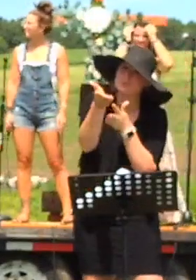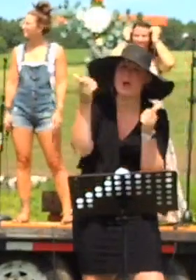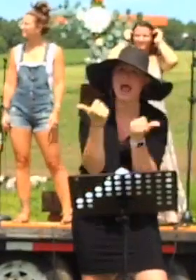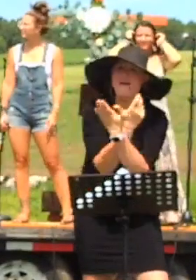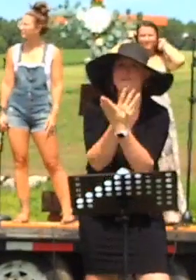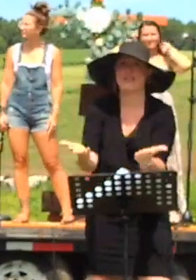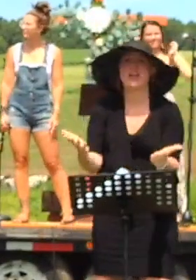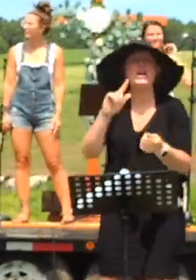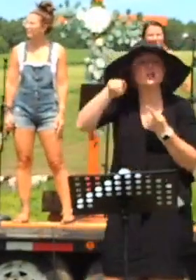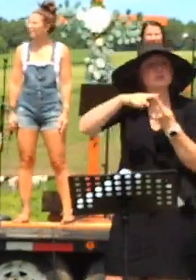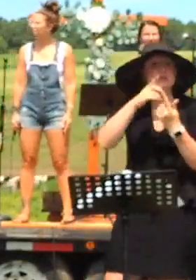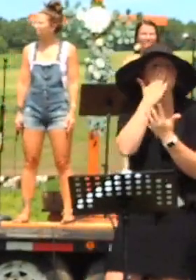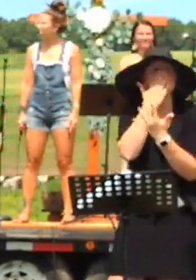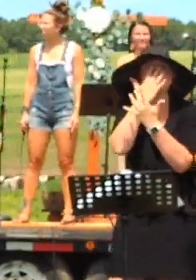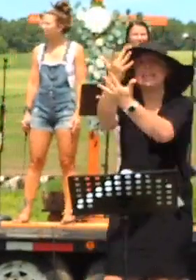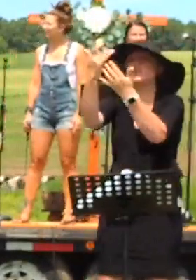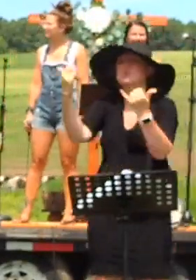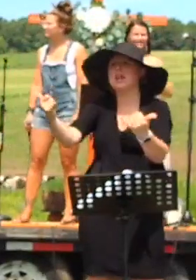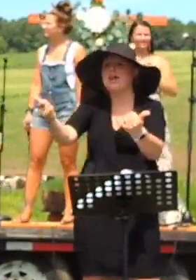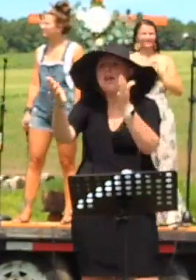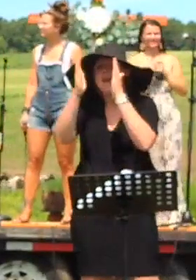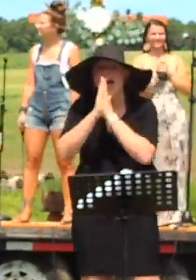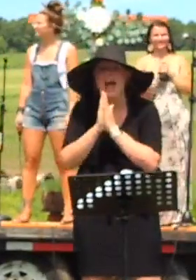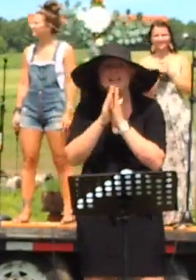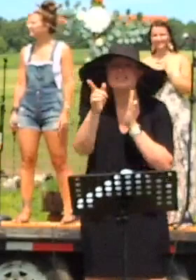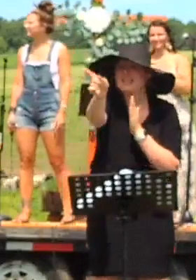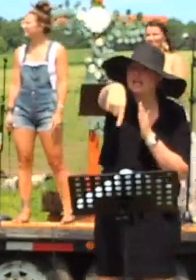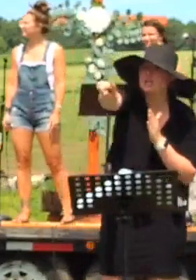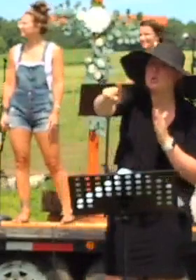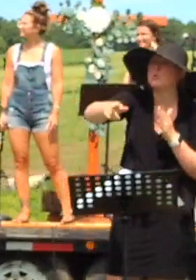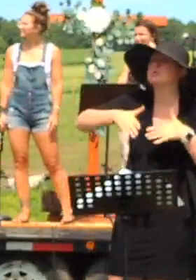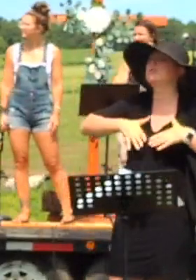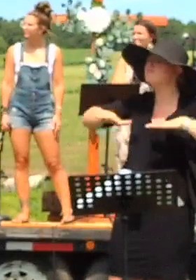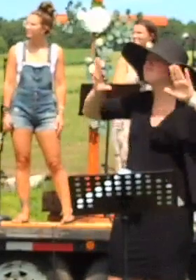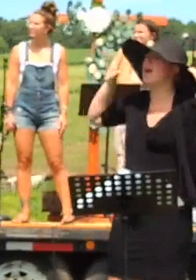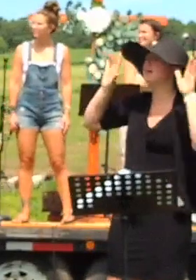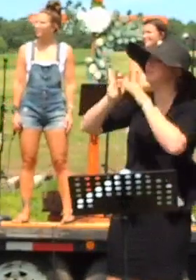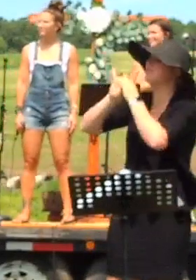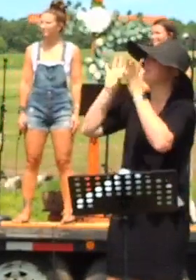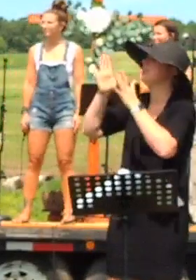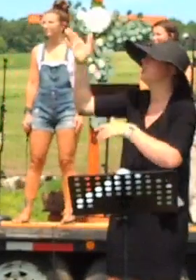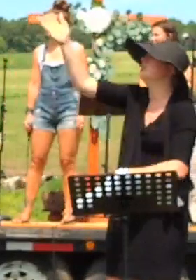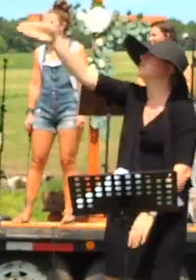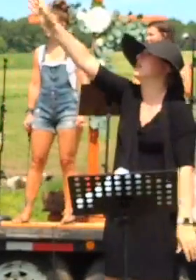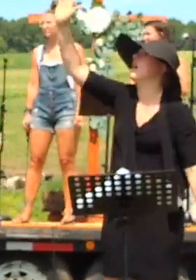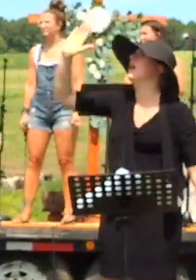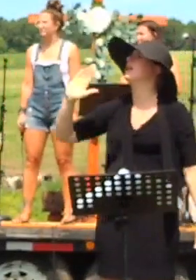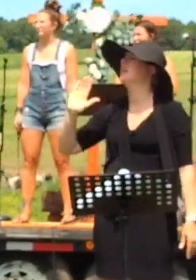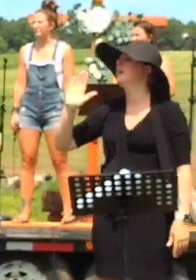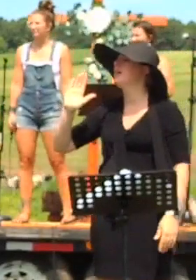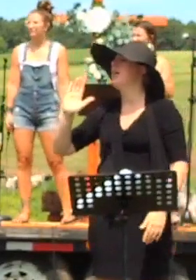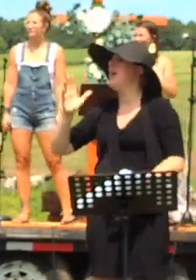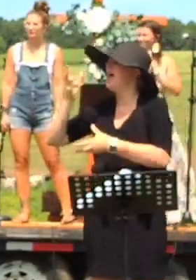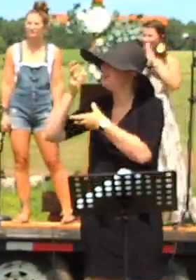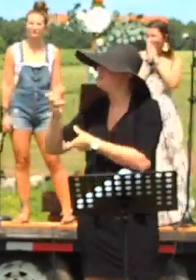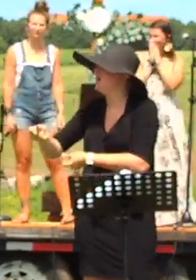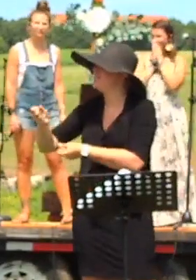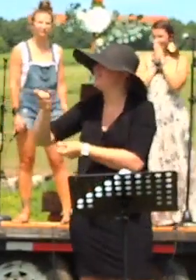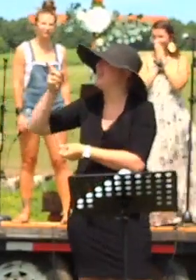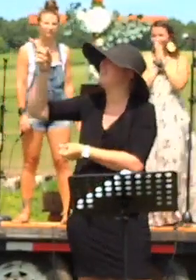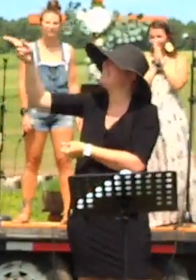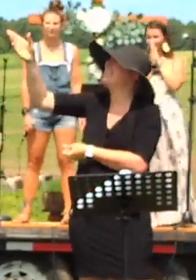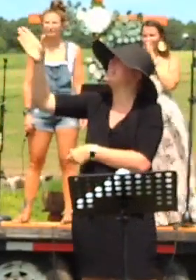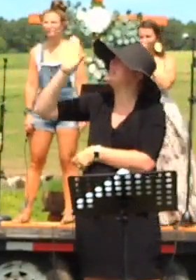as you sing this song today with me, I ask that you surrender yourself to him and trust that he will bring you through